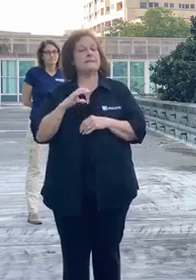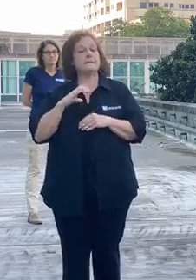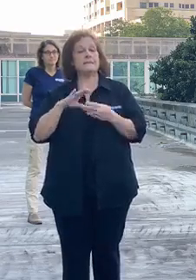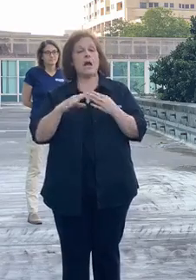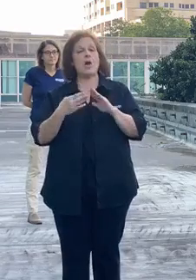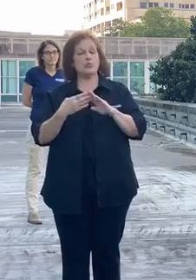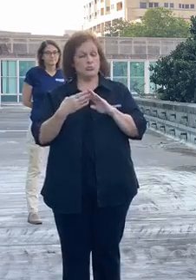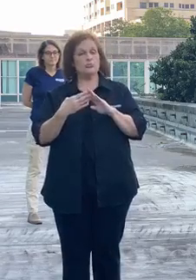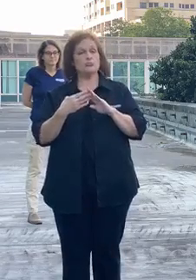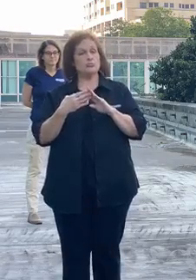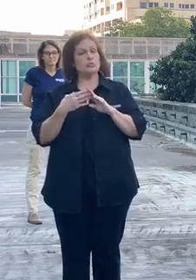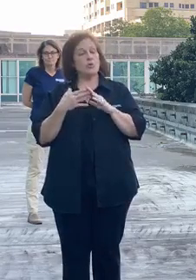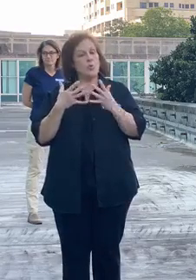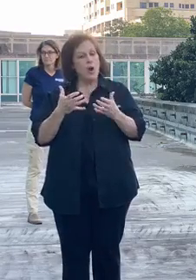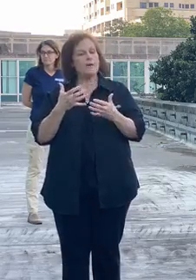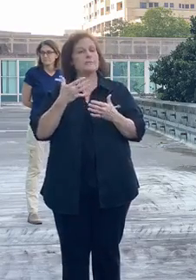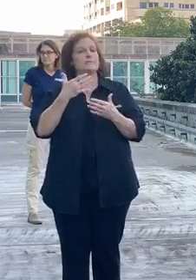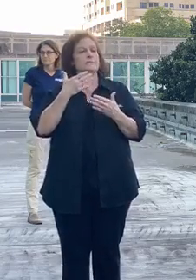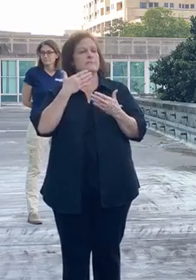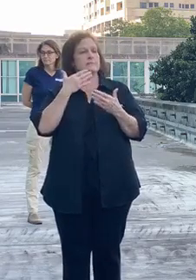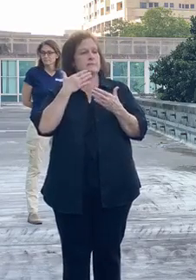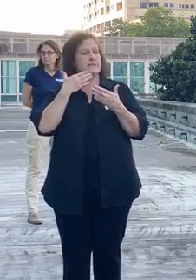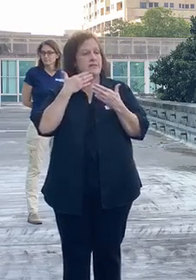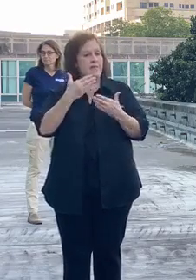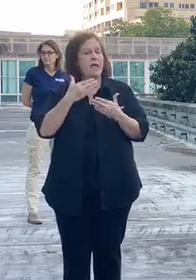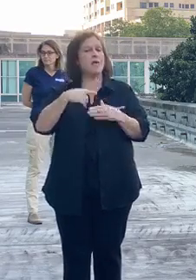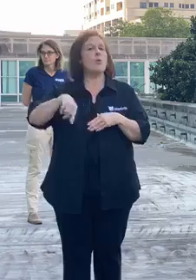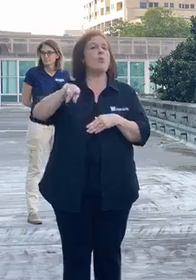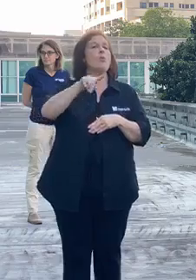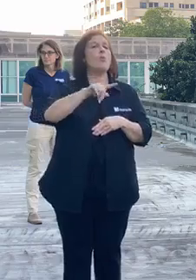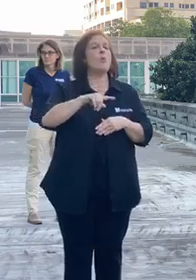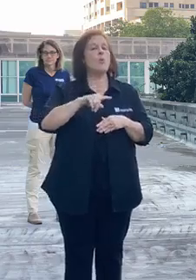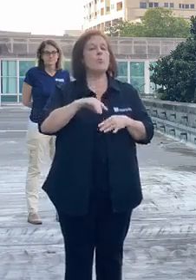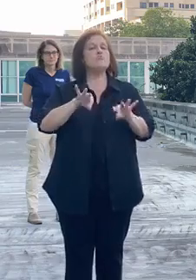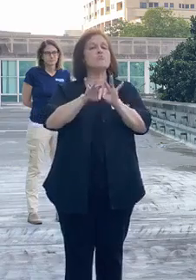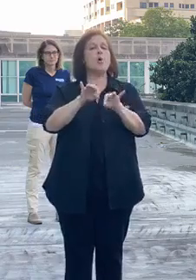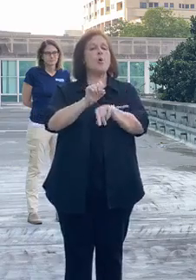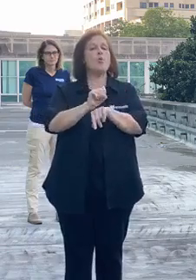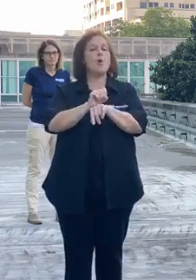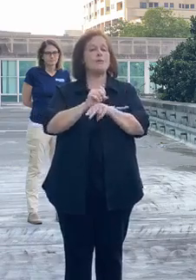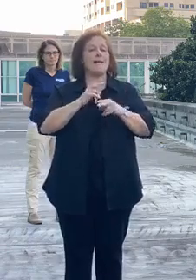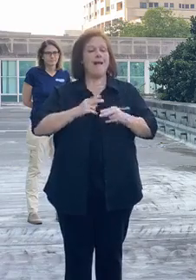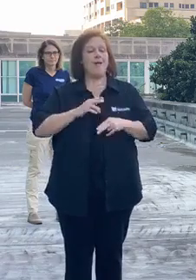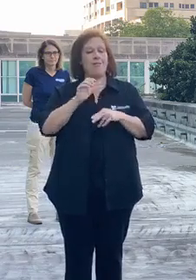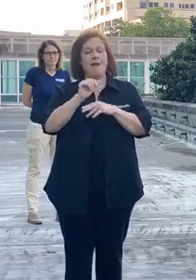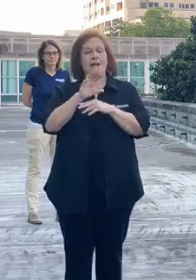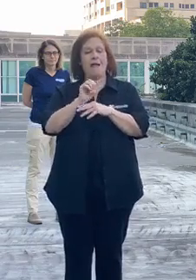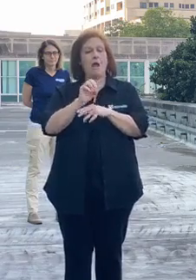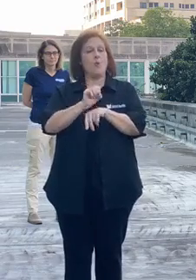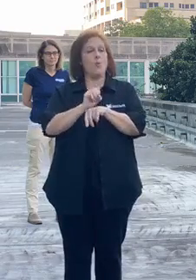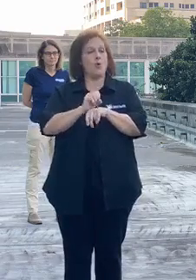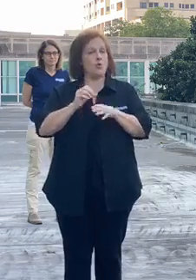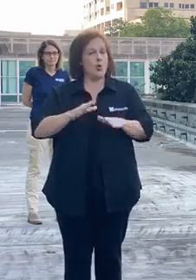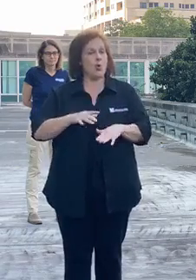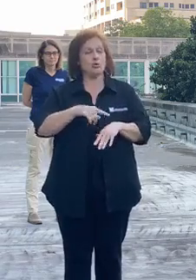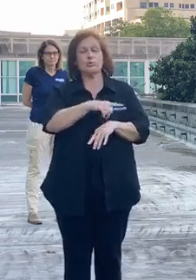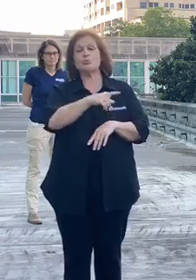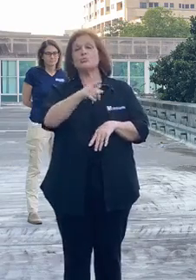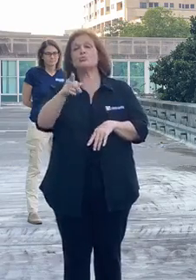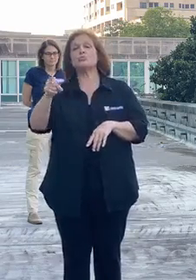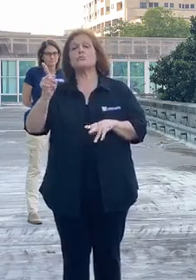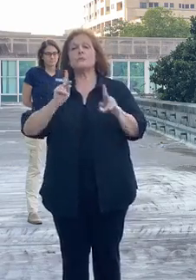also, of course, very much wants to thank those essential workers, those healthcare workers. To the healthcare workers out